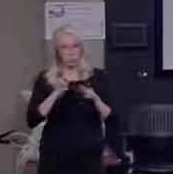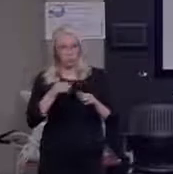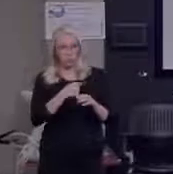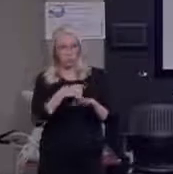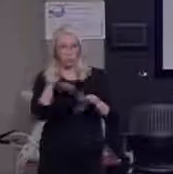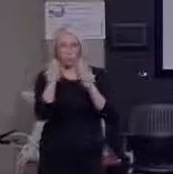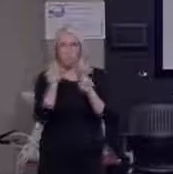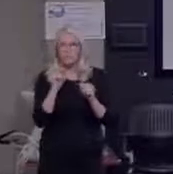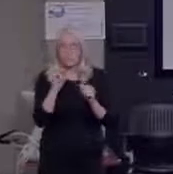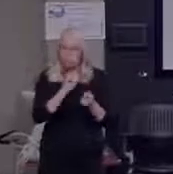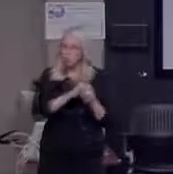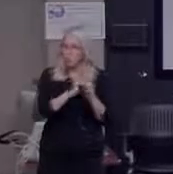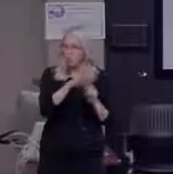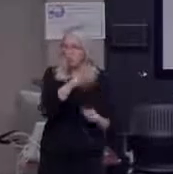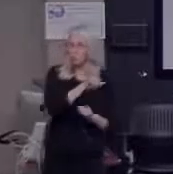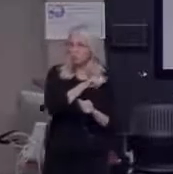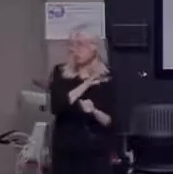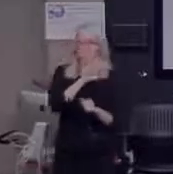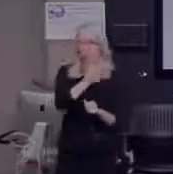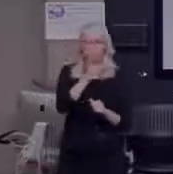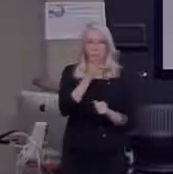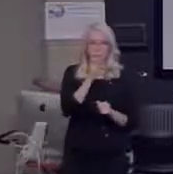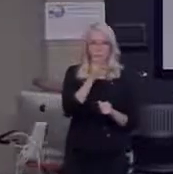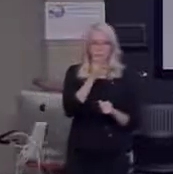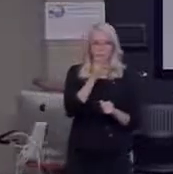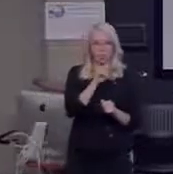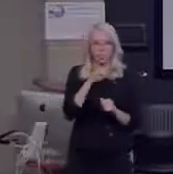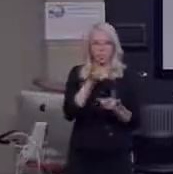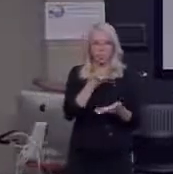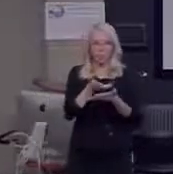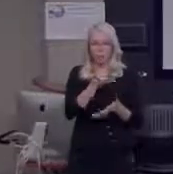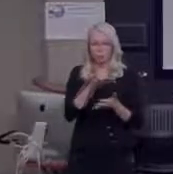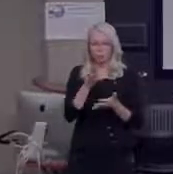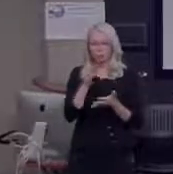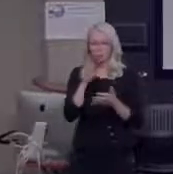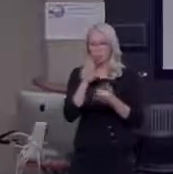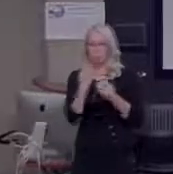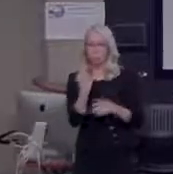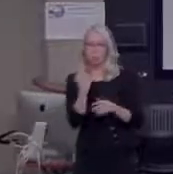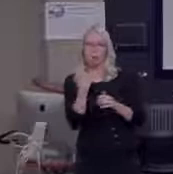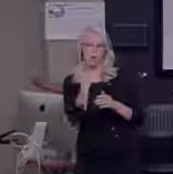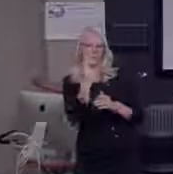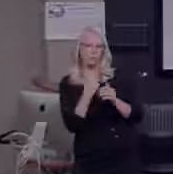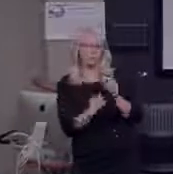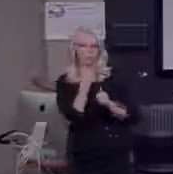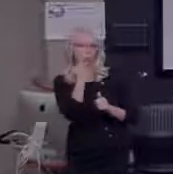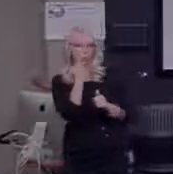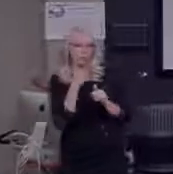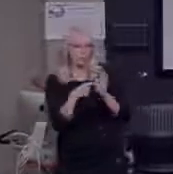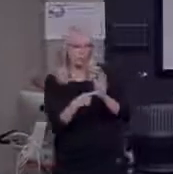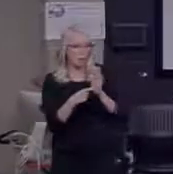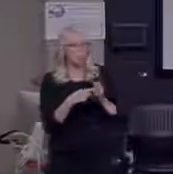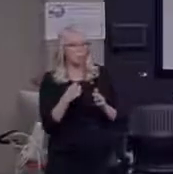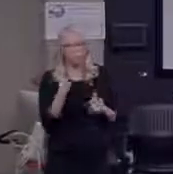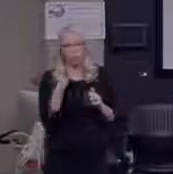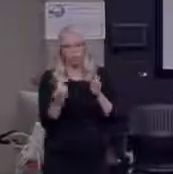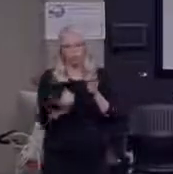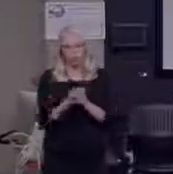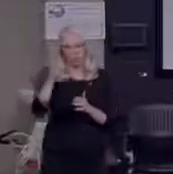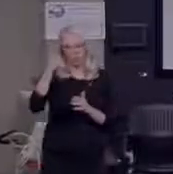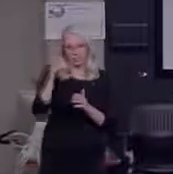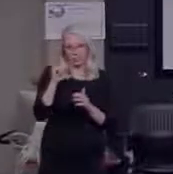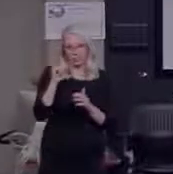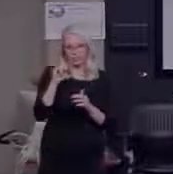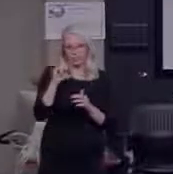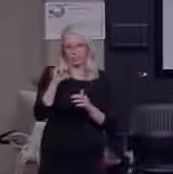and patterns of interaction. I want to give you our latest example. It's the newest initiative that we just